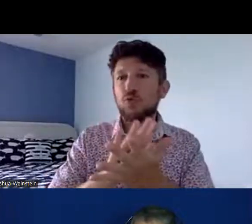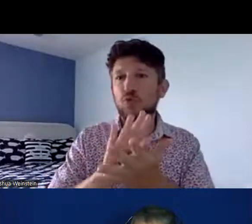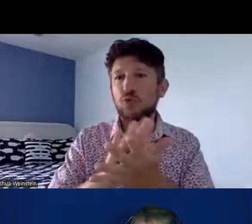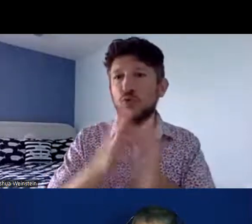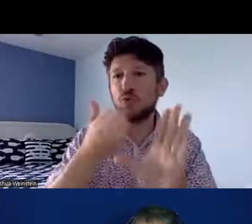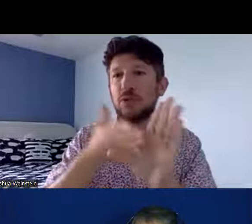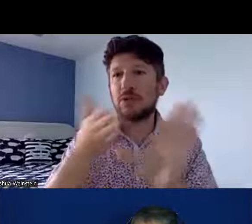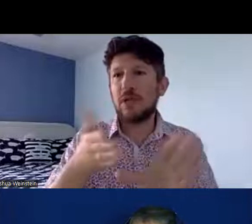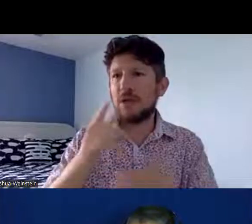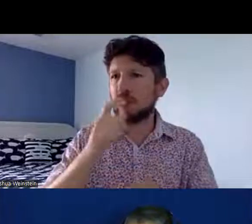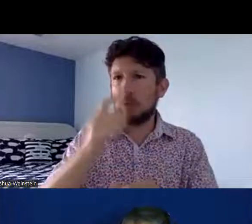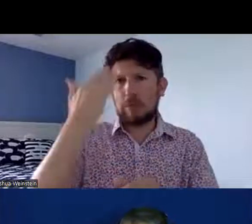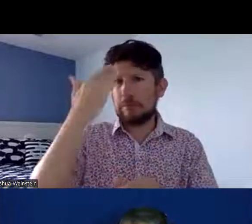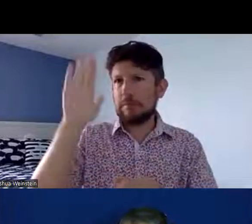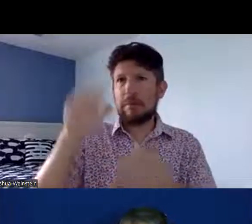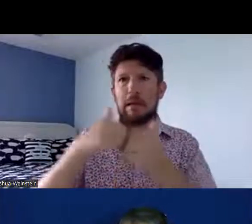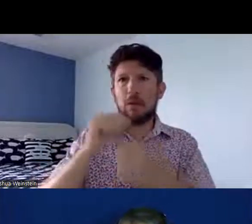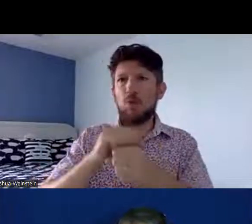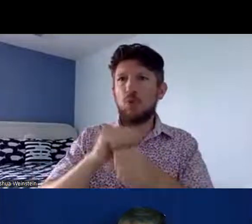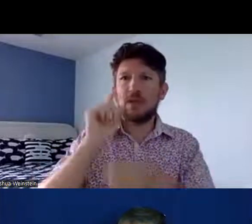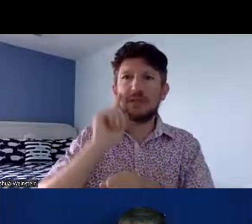Sarah, I need you to help me out.